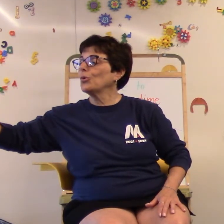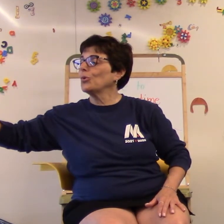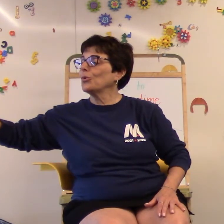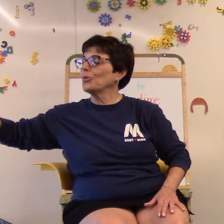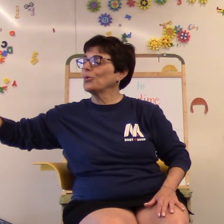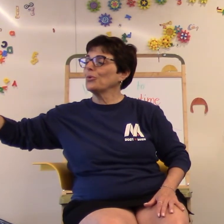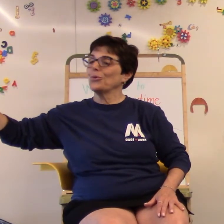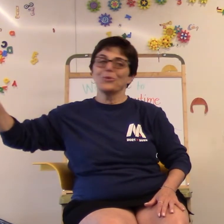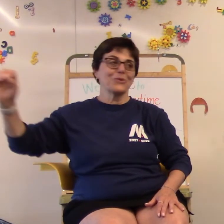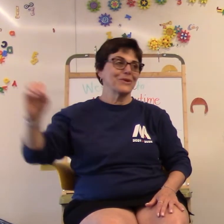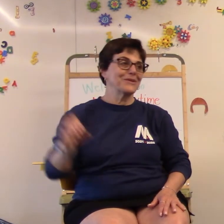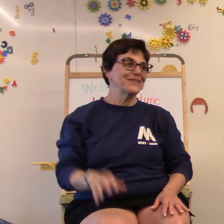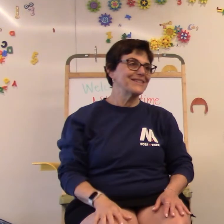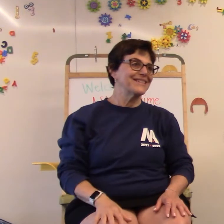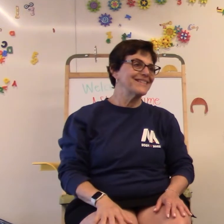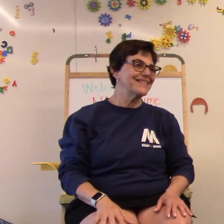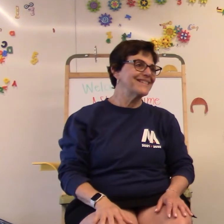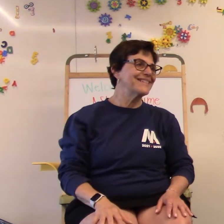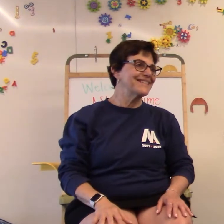Coo.